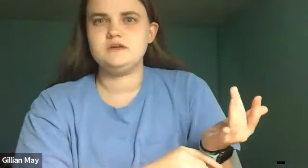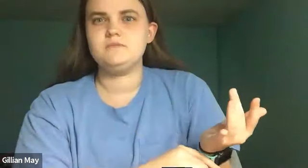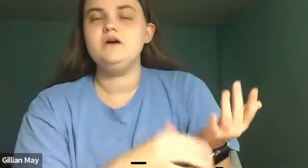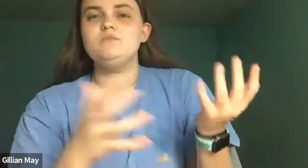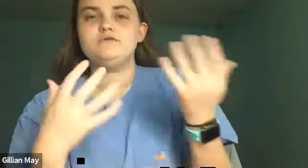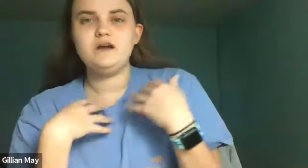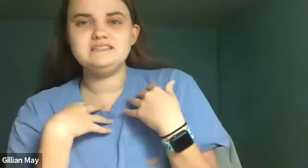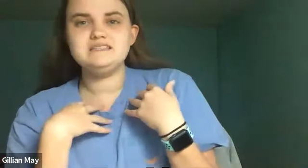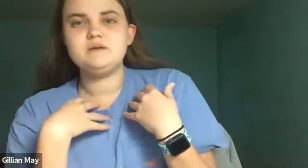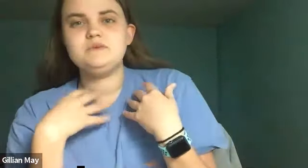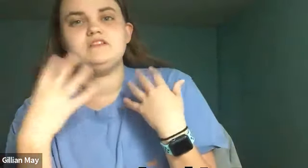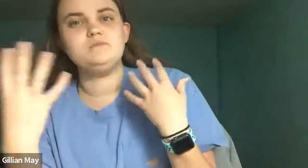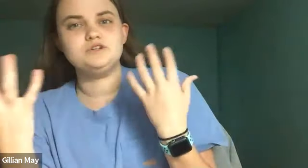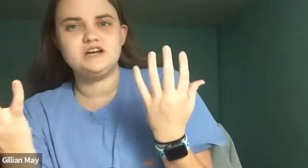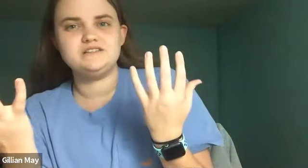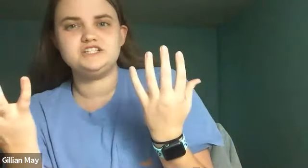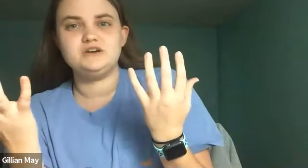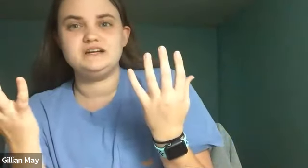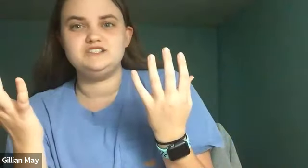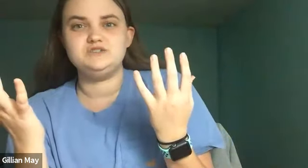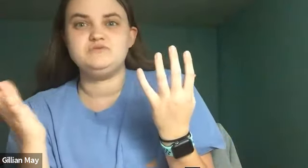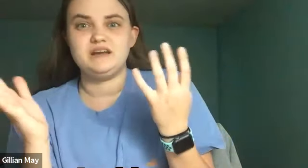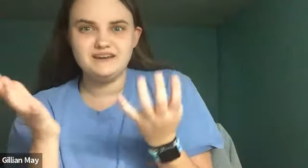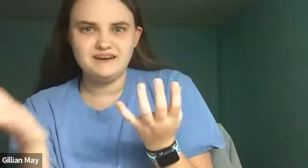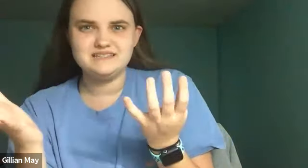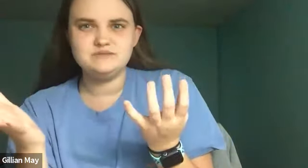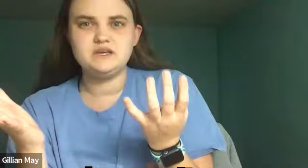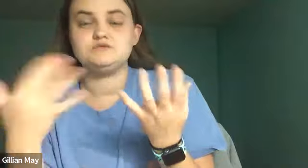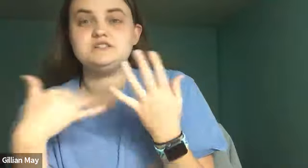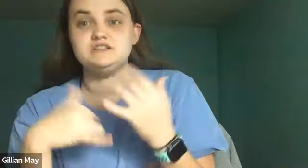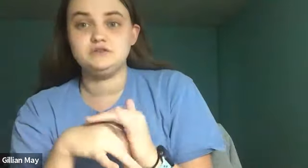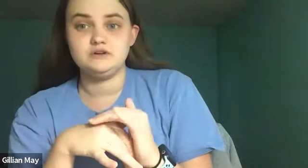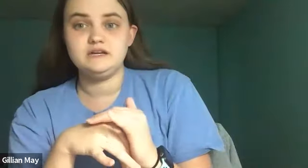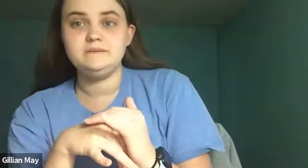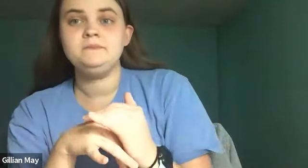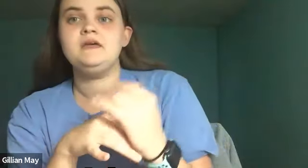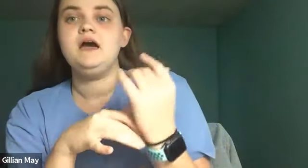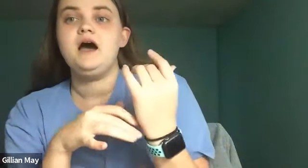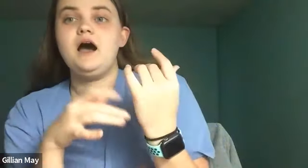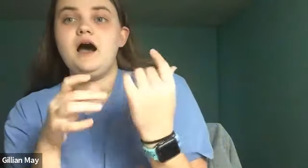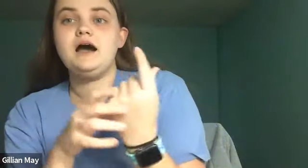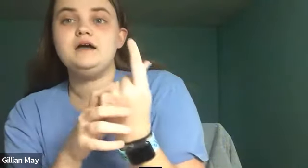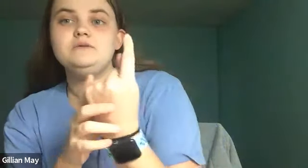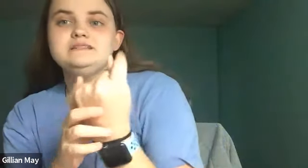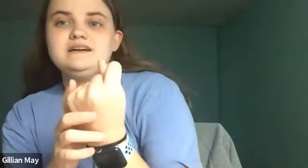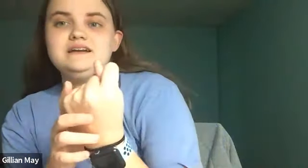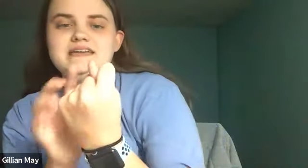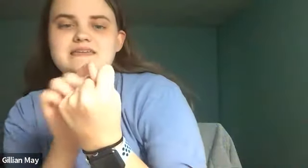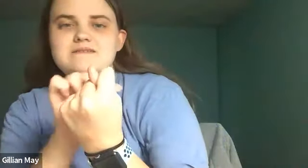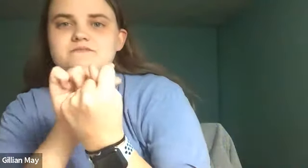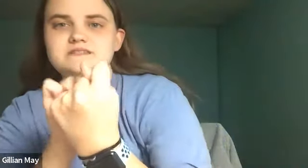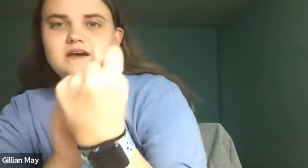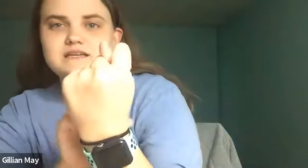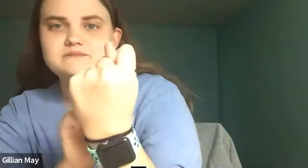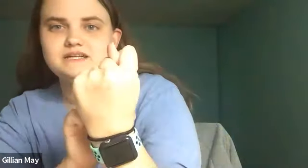them. But for us, it might be a little more challenging trying to recognize it because we're still learning. I always kind of emphasize my